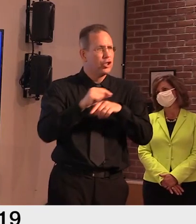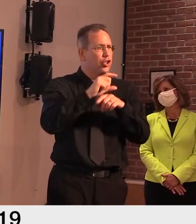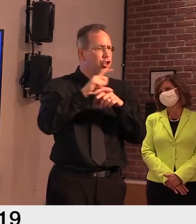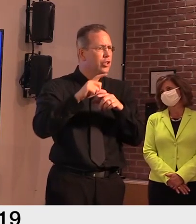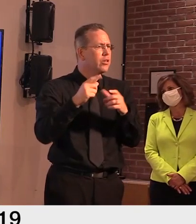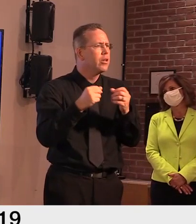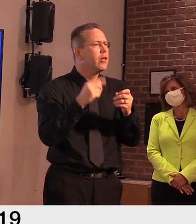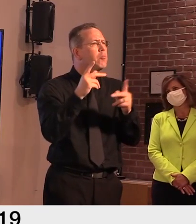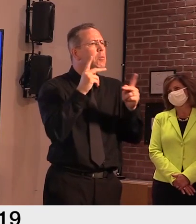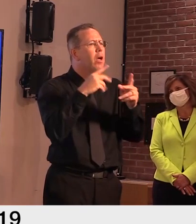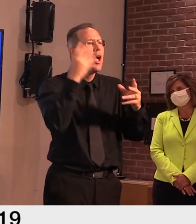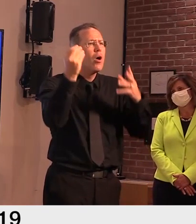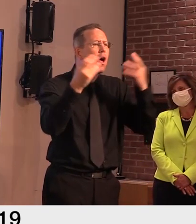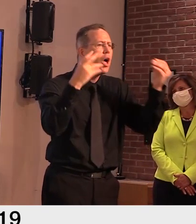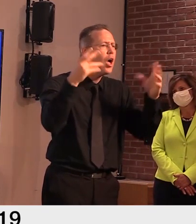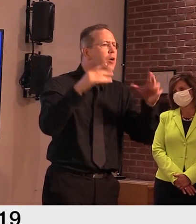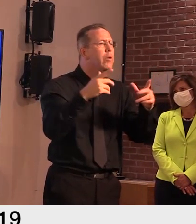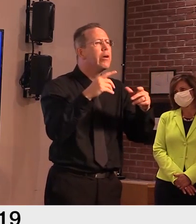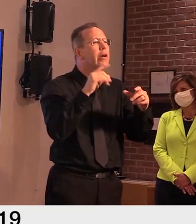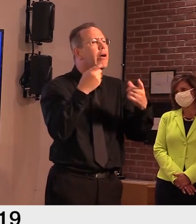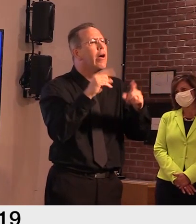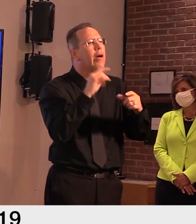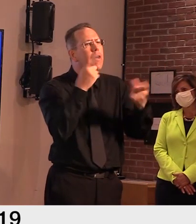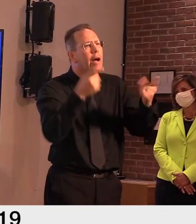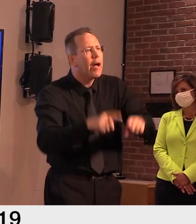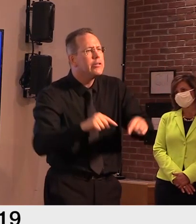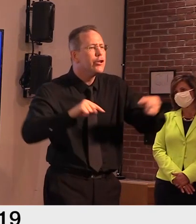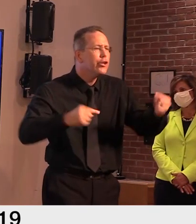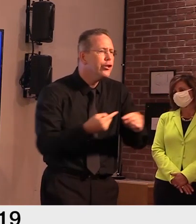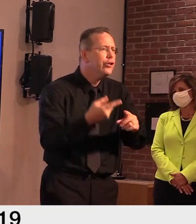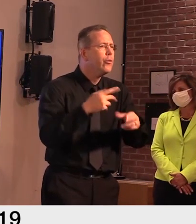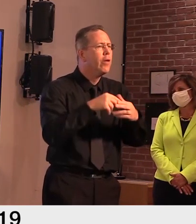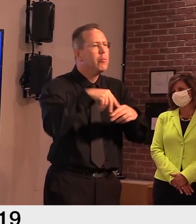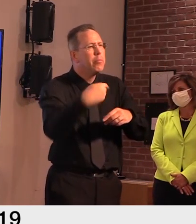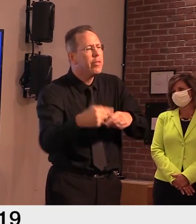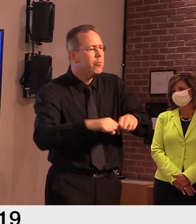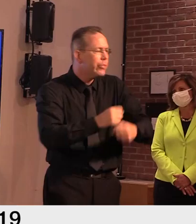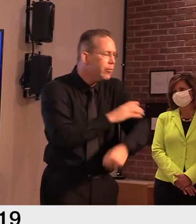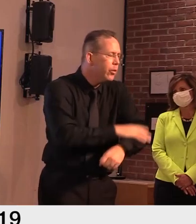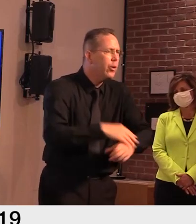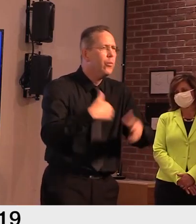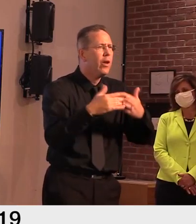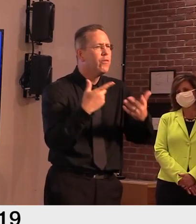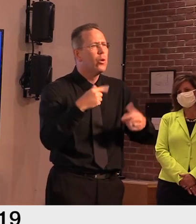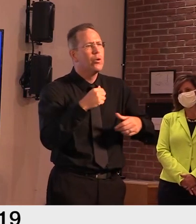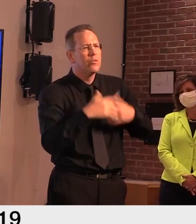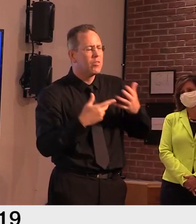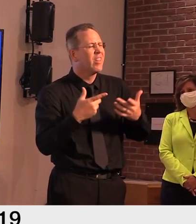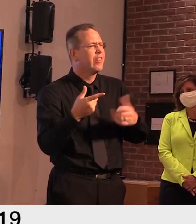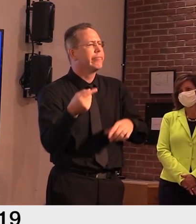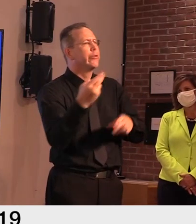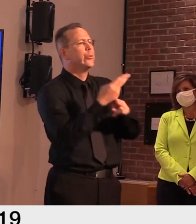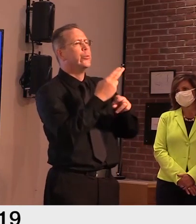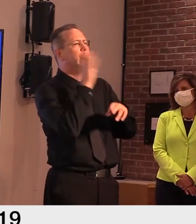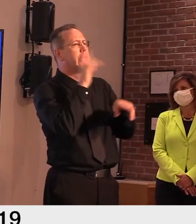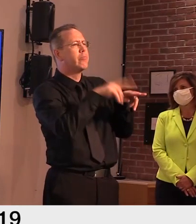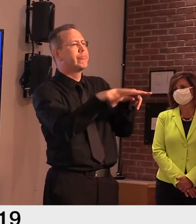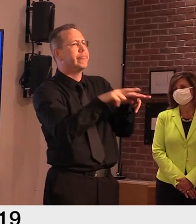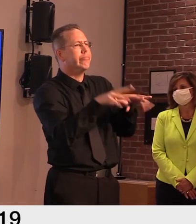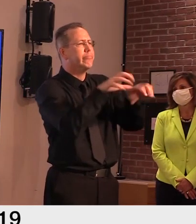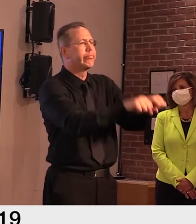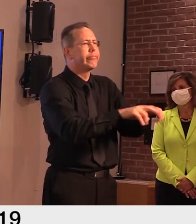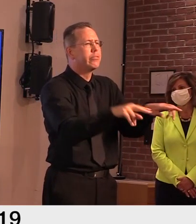free of any patients with COVID-19. However, we can see that there's been some recent variation as the weather warms, as people get out